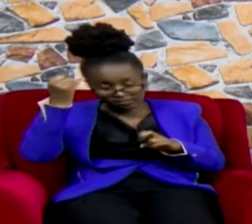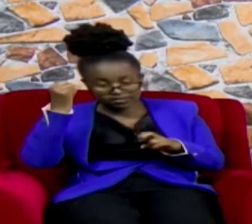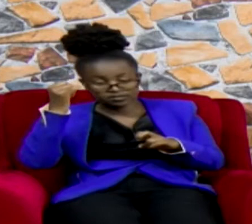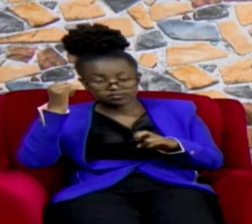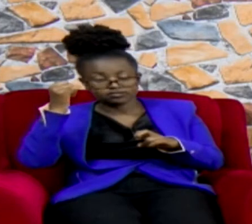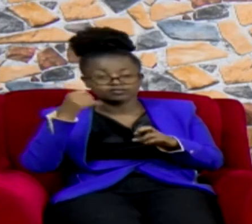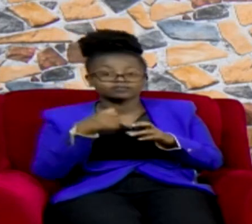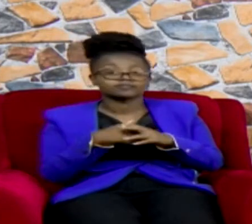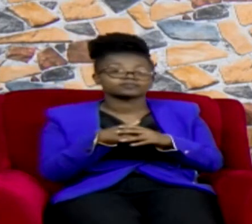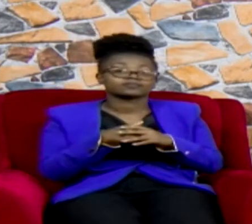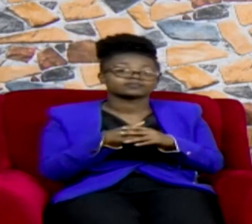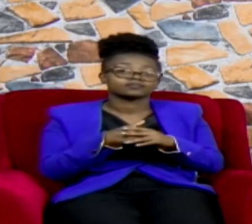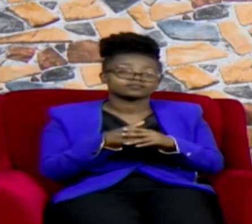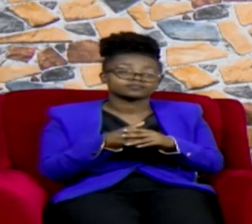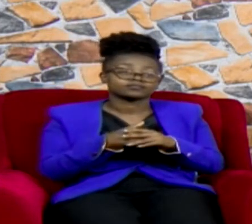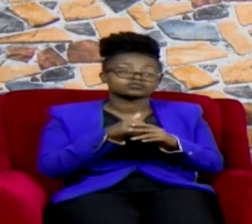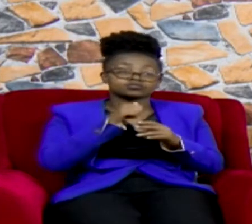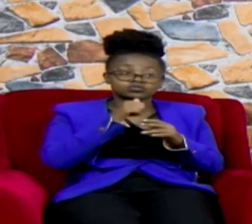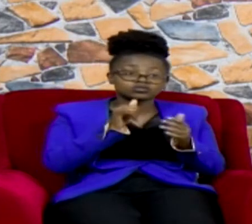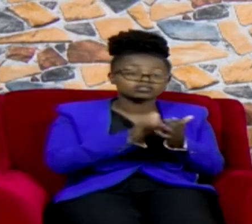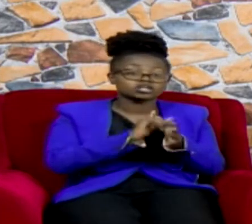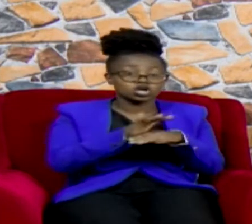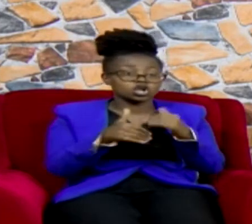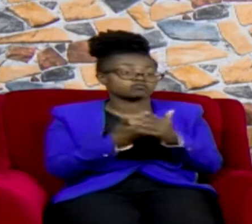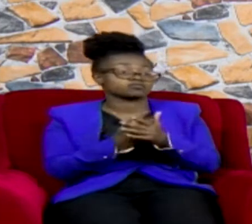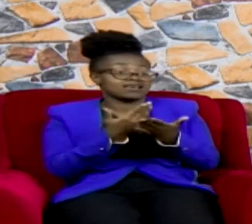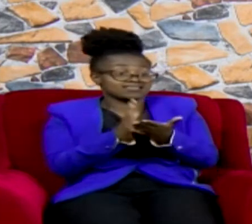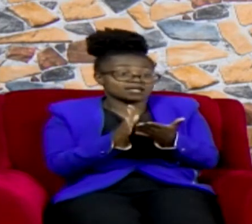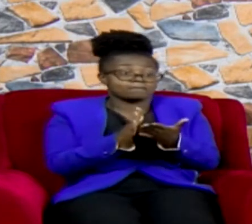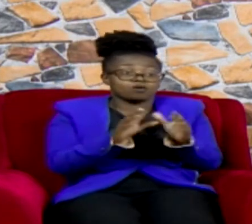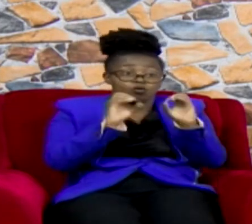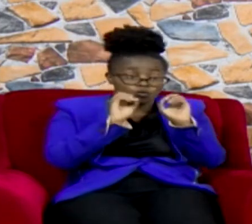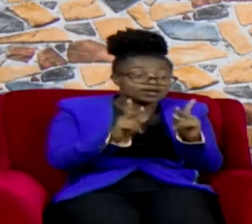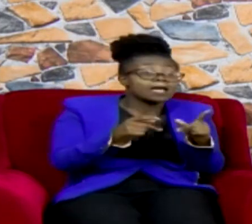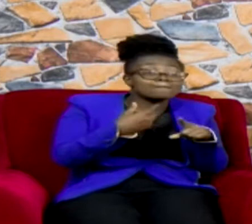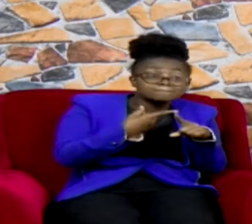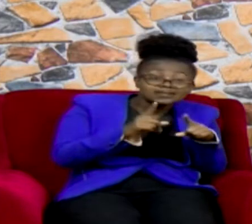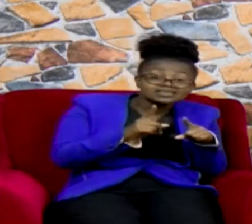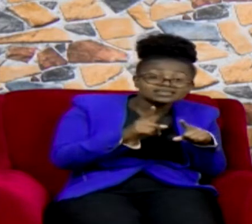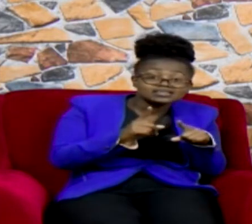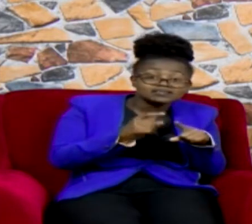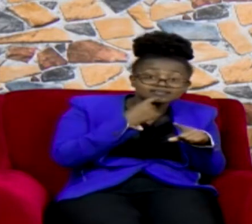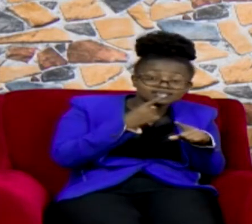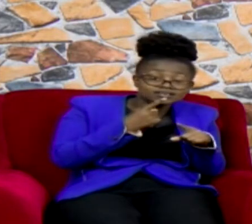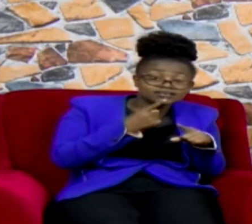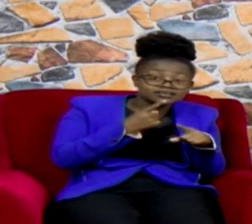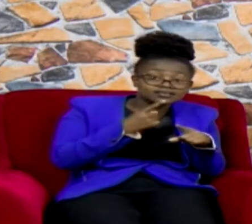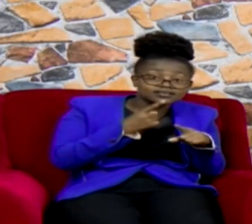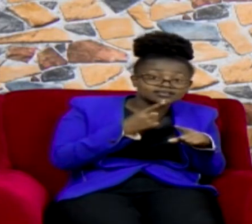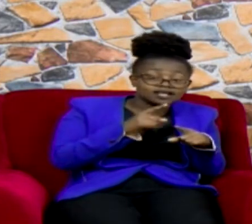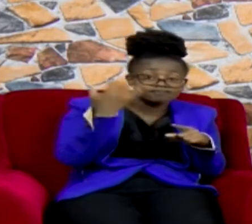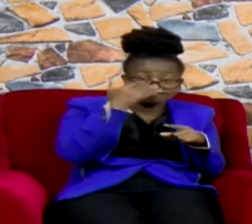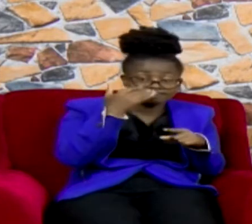Okay. Yes. Not all of them. There are some who are okay, but there are some, because we are saying it's a spectrum. Yes. That's So, like